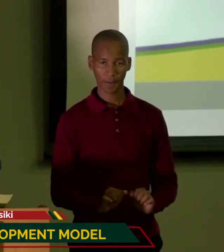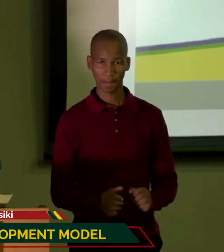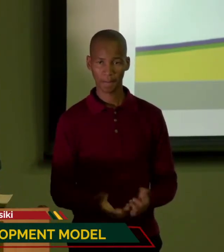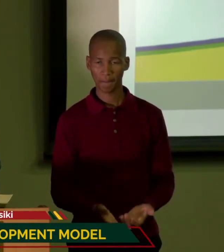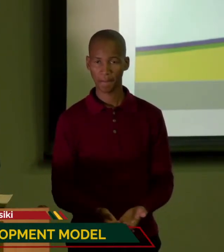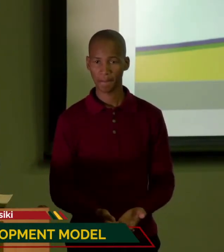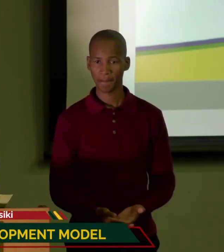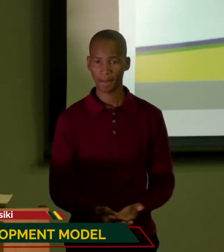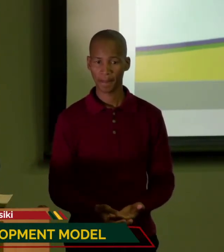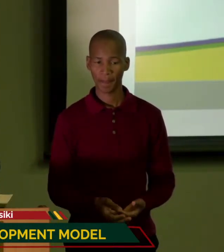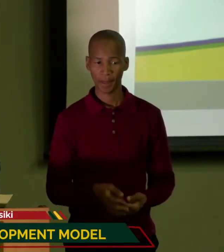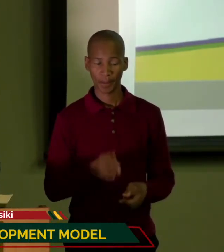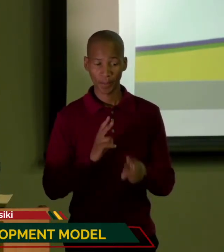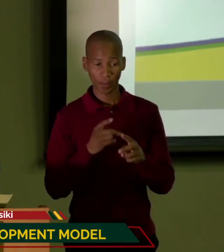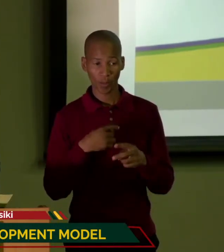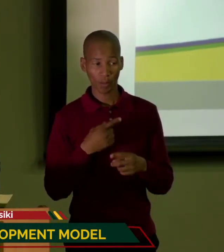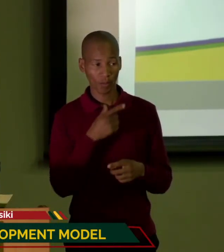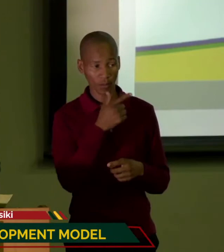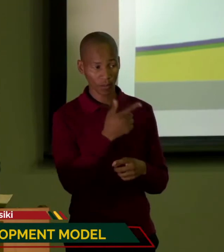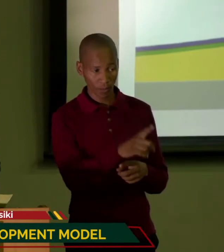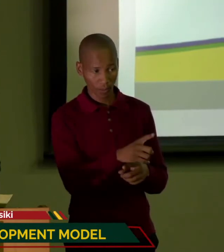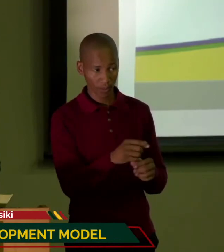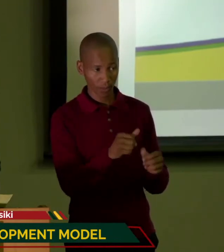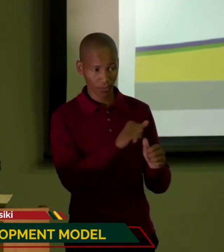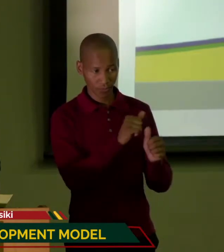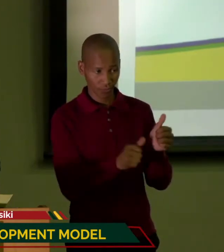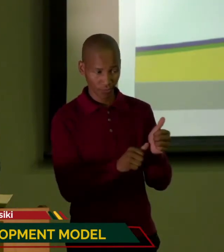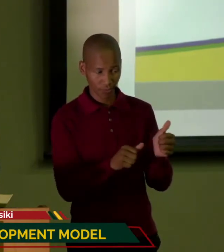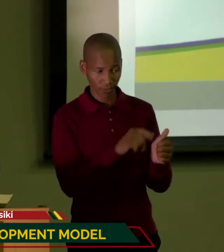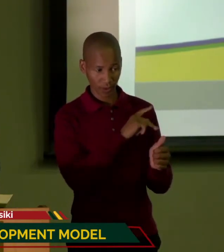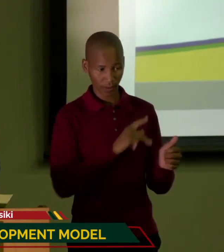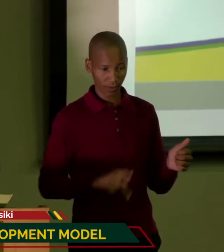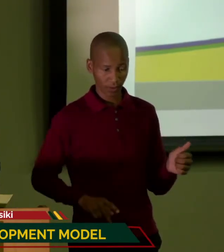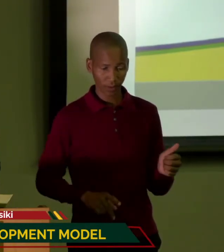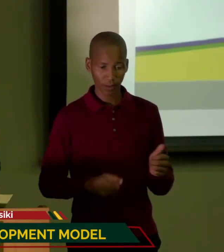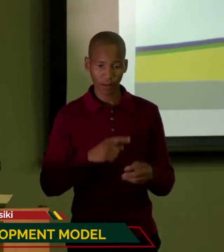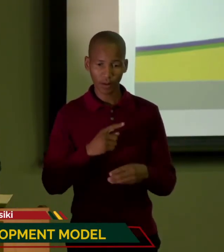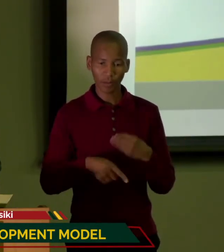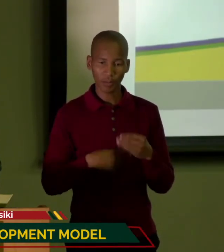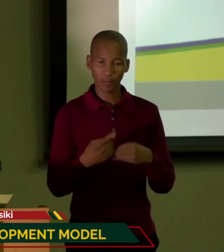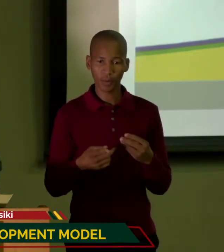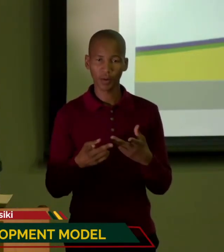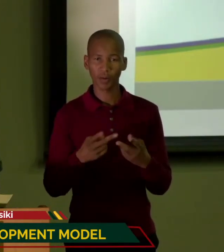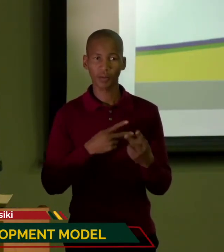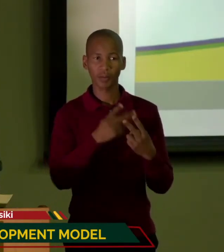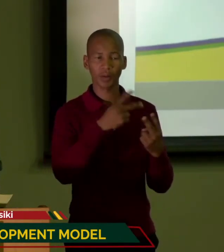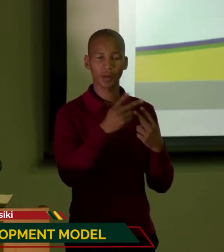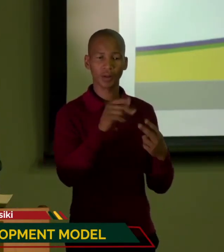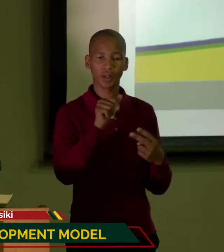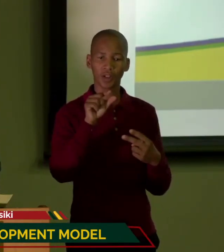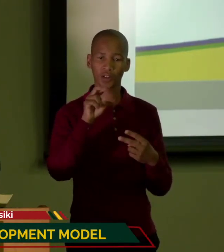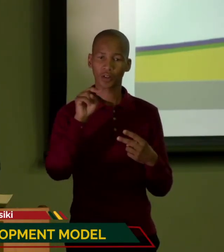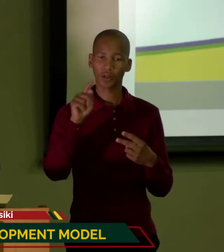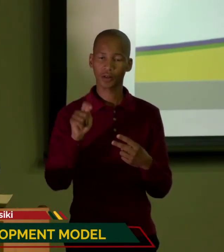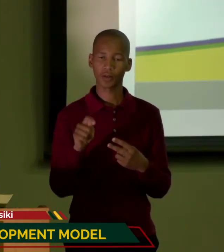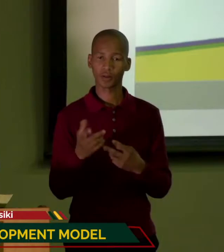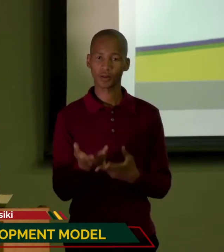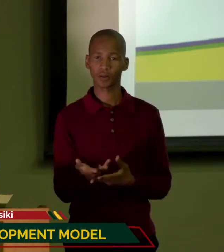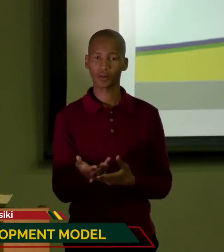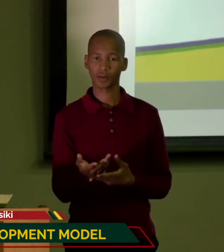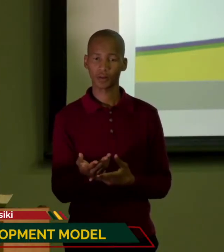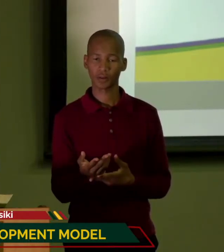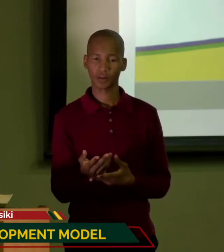And ndimxelele uDeputy President ngale nto yale market agent to that state of the